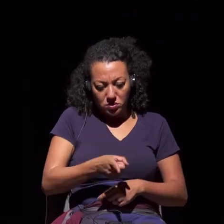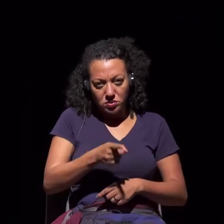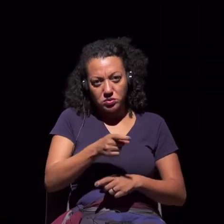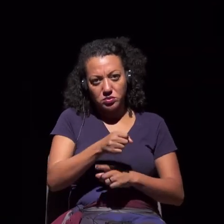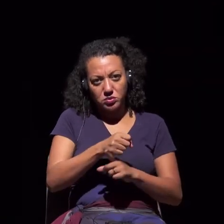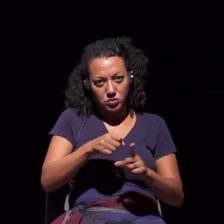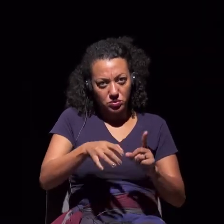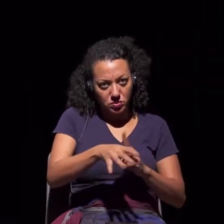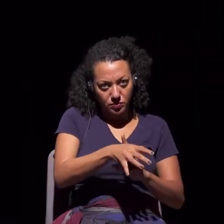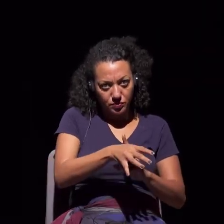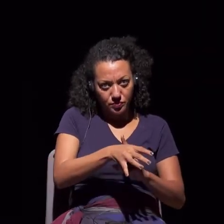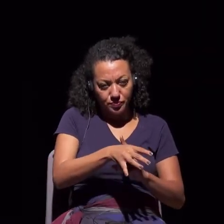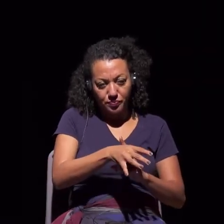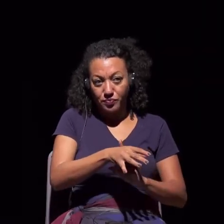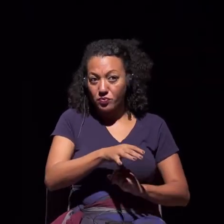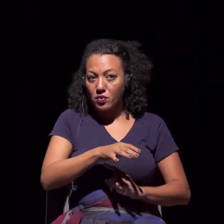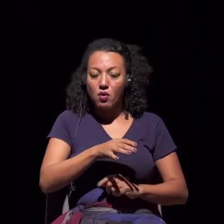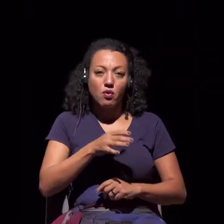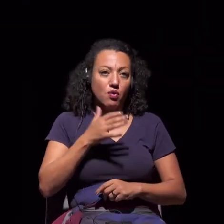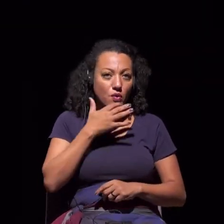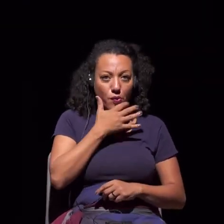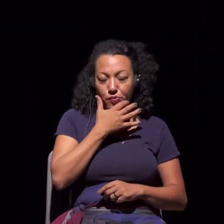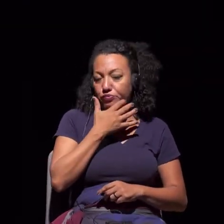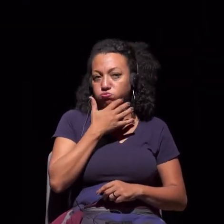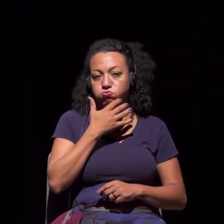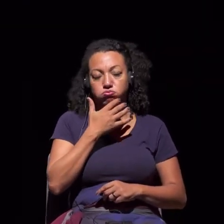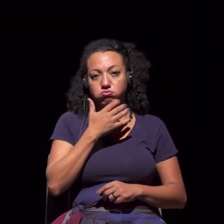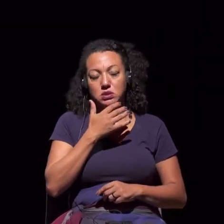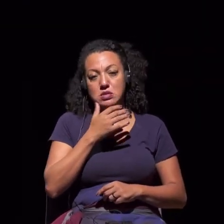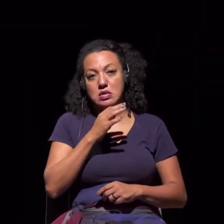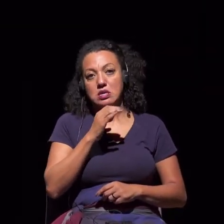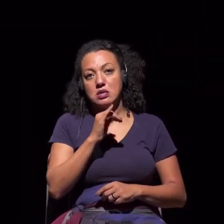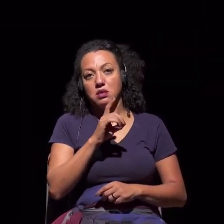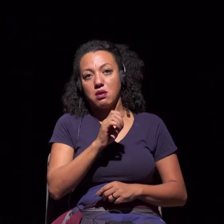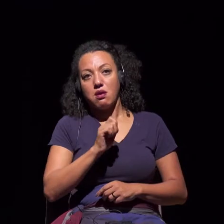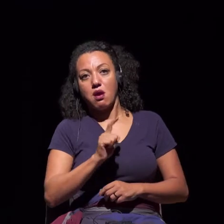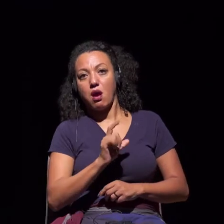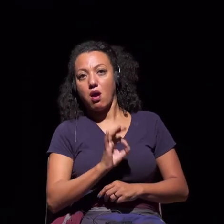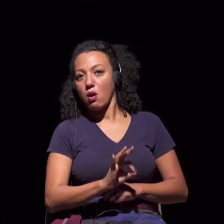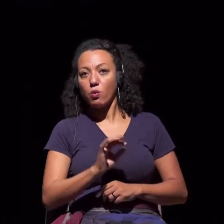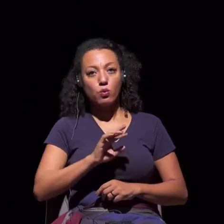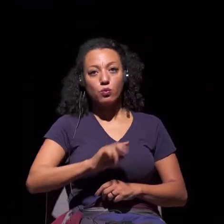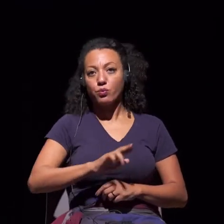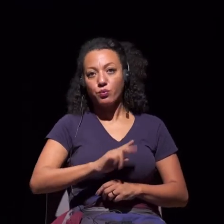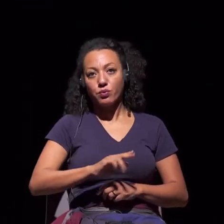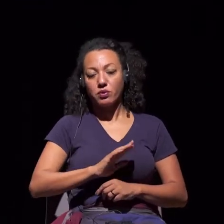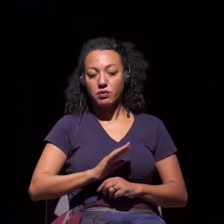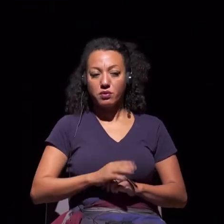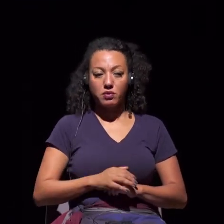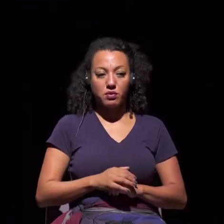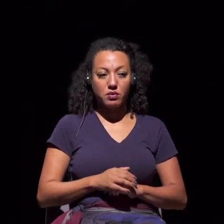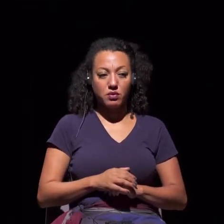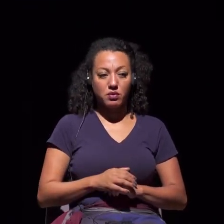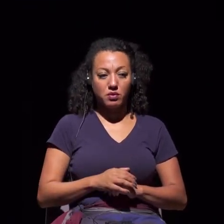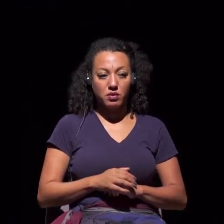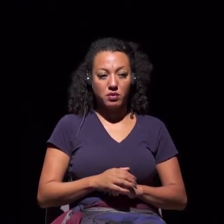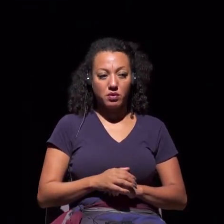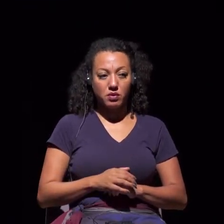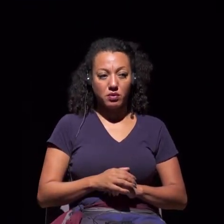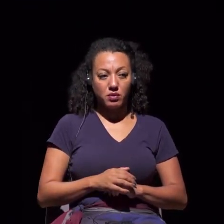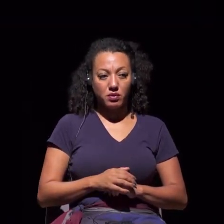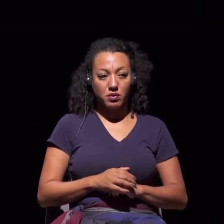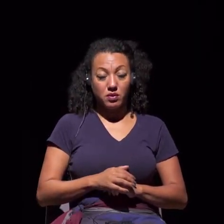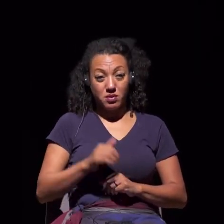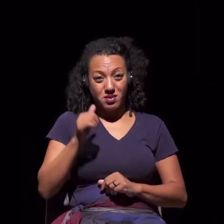conditions, but Paulino's work makes visible a transgressive feminine aimed at